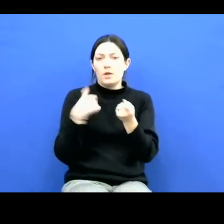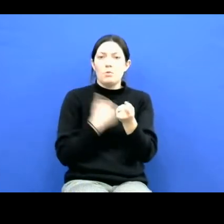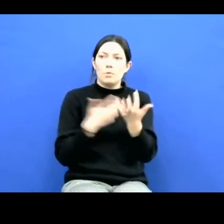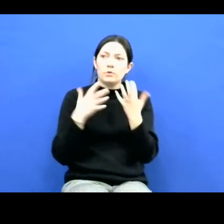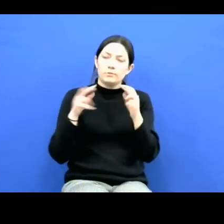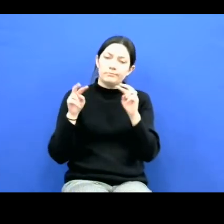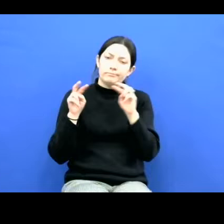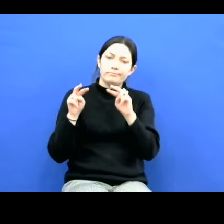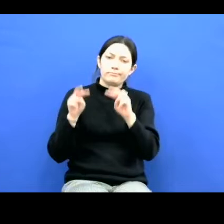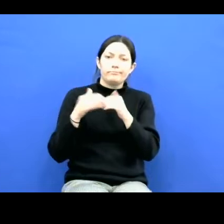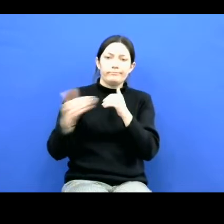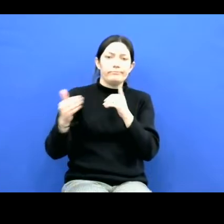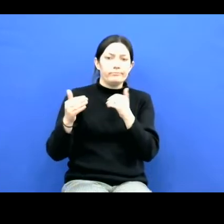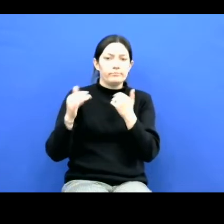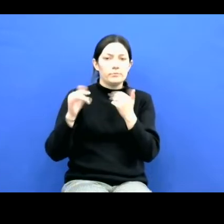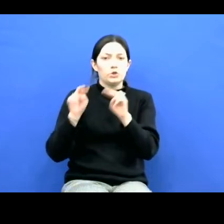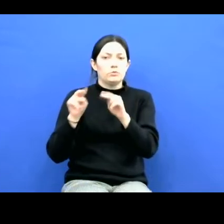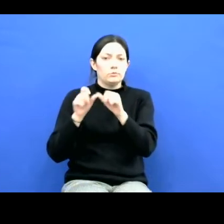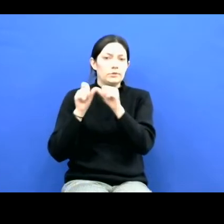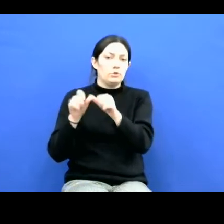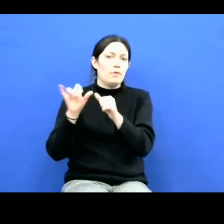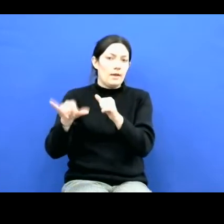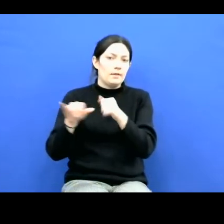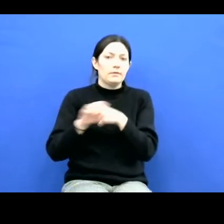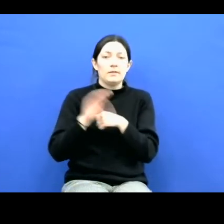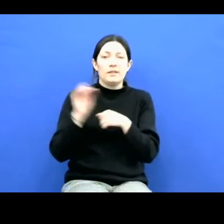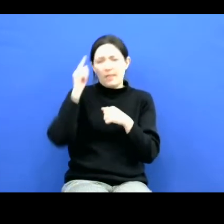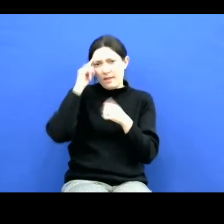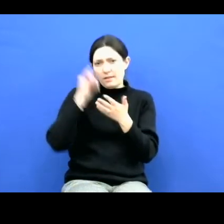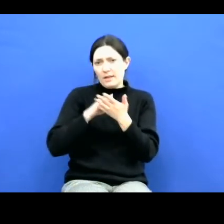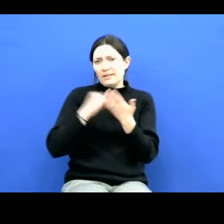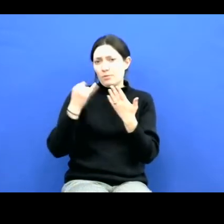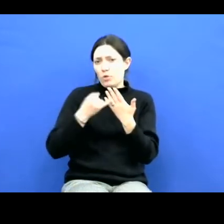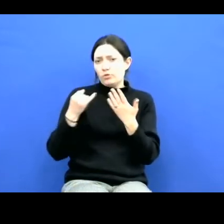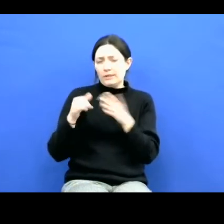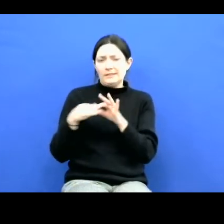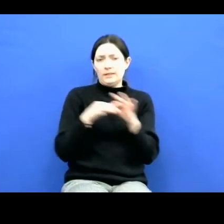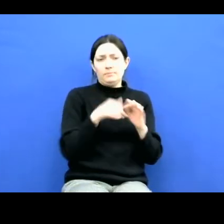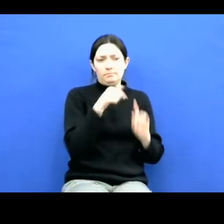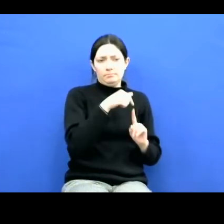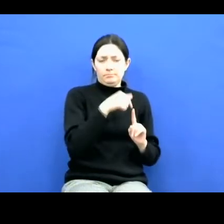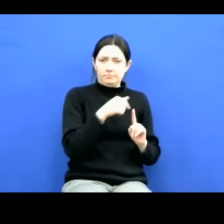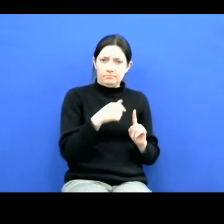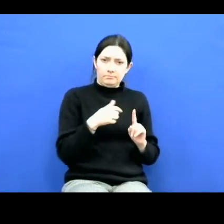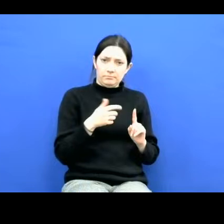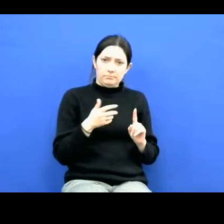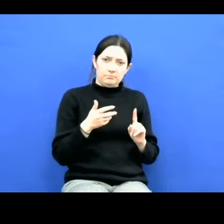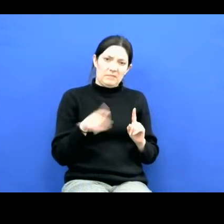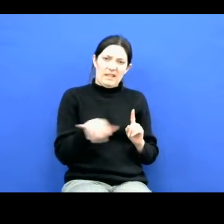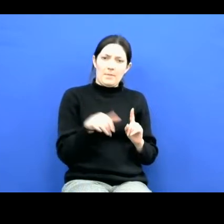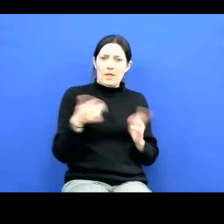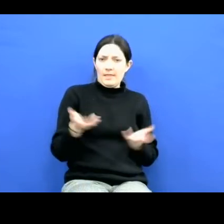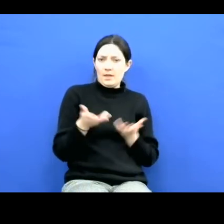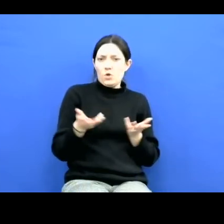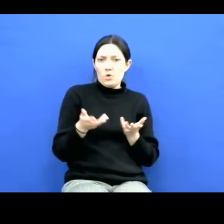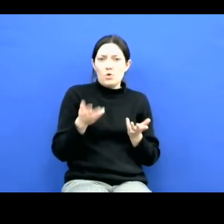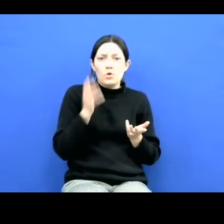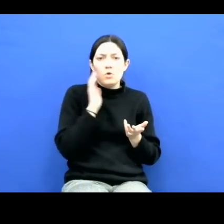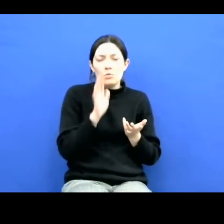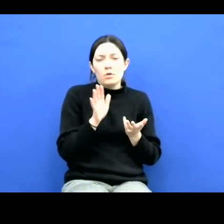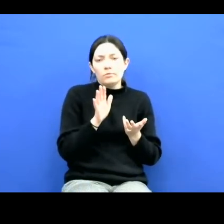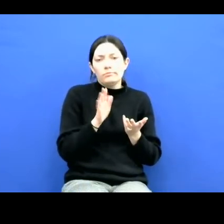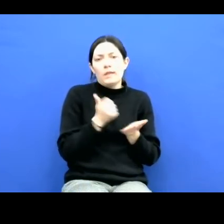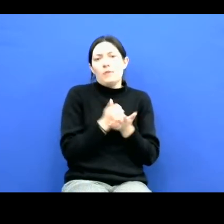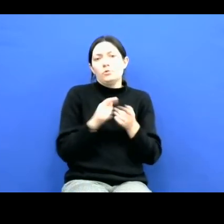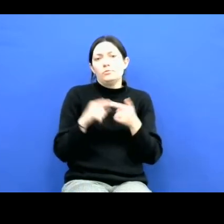continue to go forward. And we do think projects like these do help that. So again, we're appreciative of the work